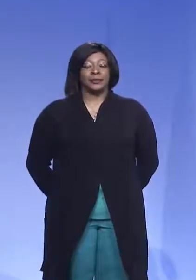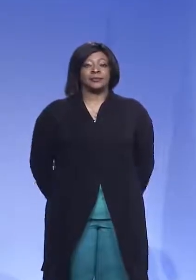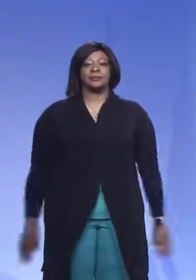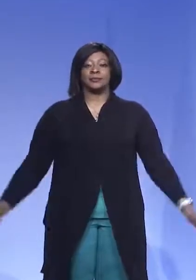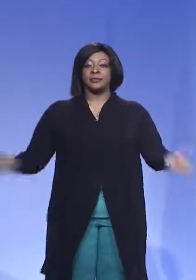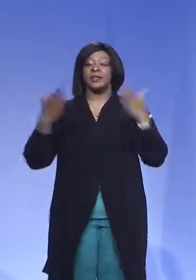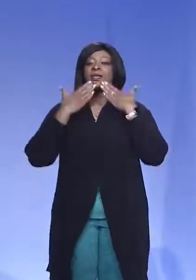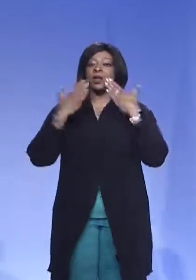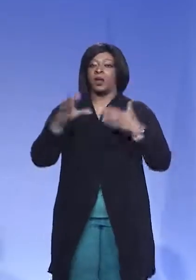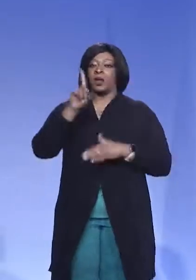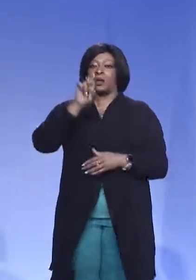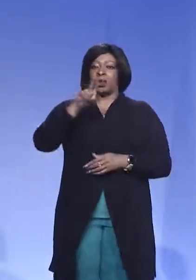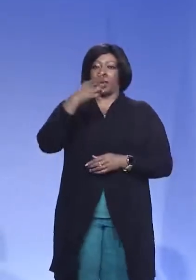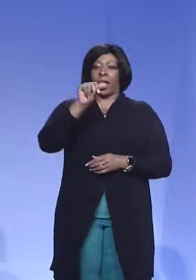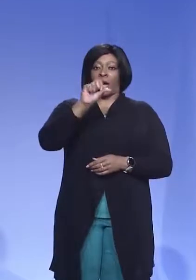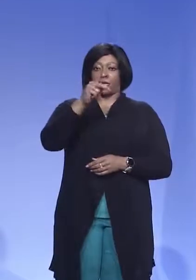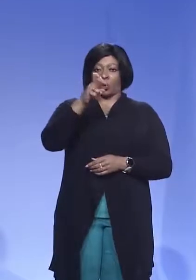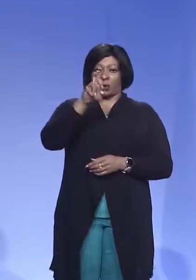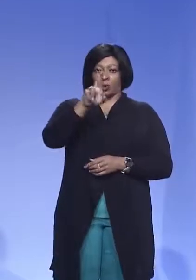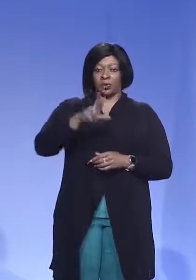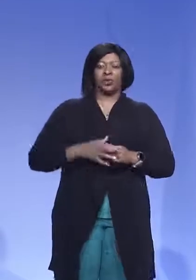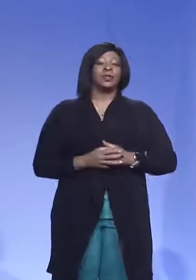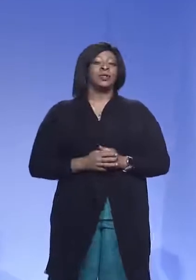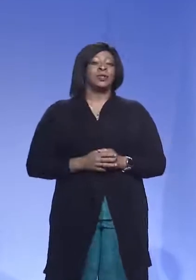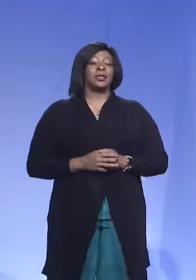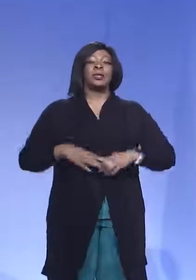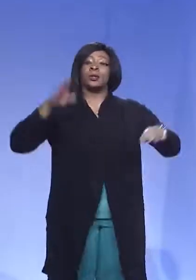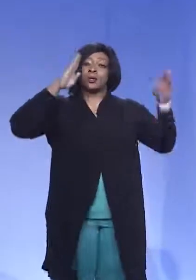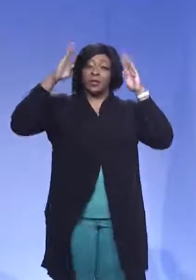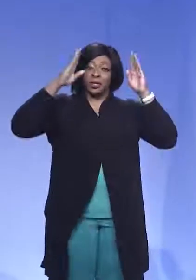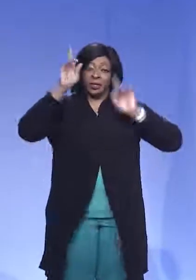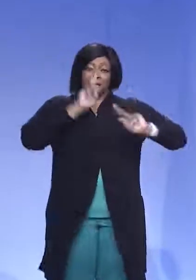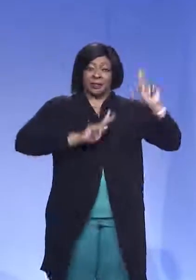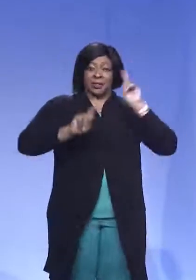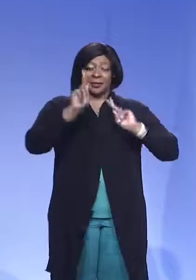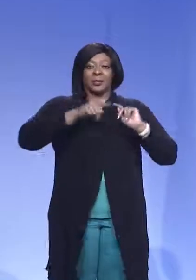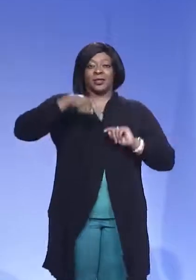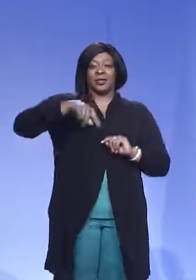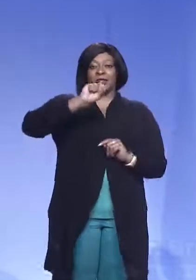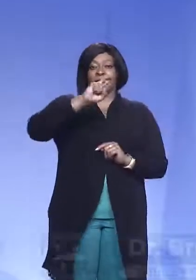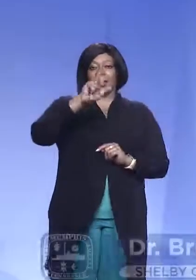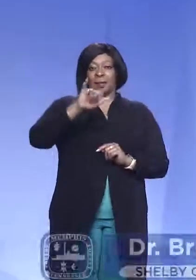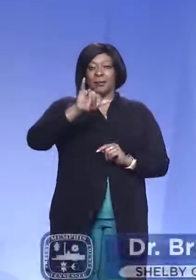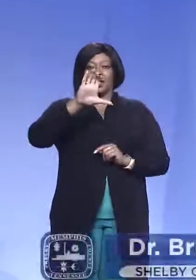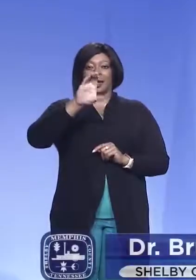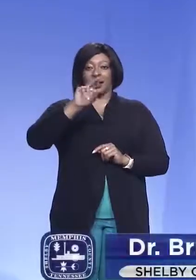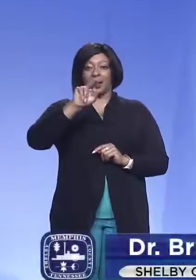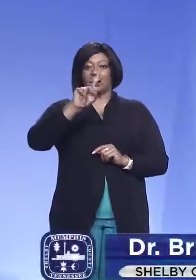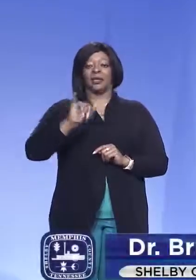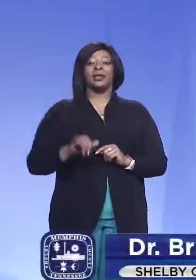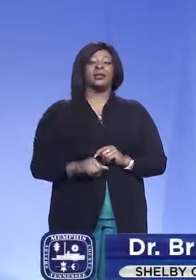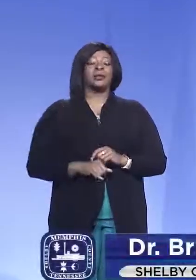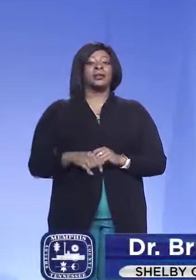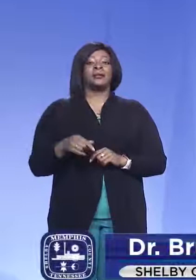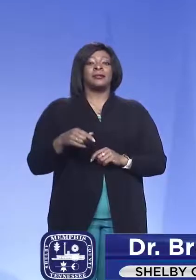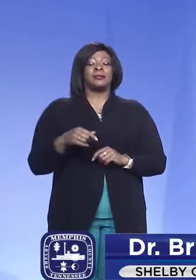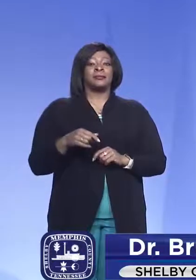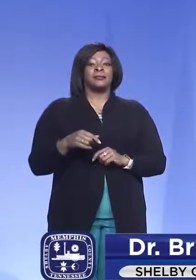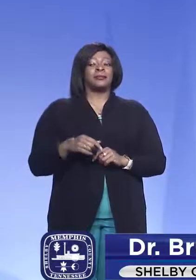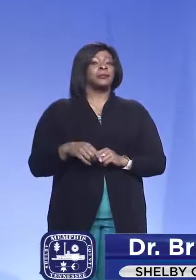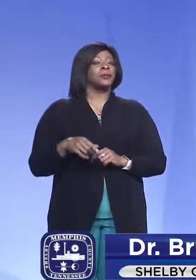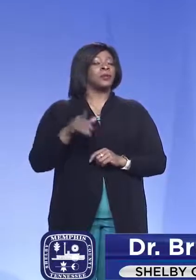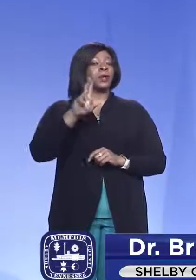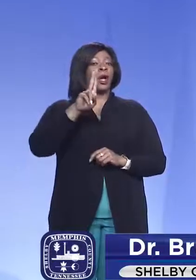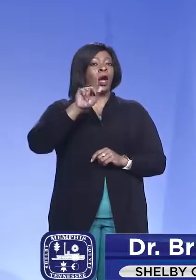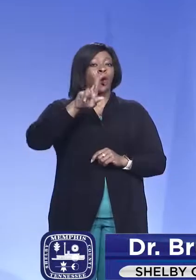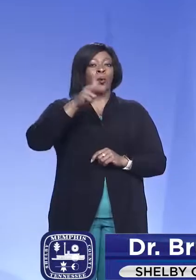Thank you, Dr. Haushalter. Greetings, fellow citizens of Shelby County, Abarigani, those